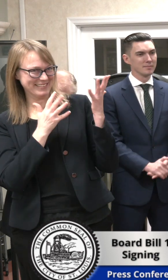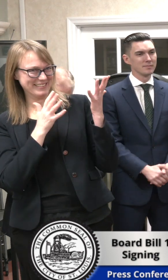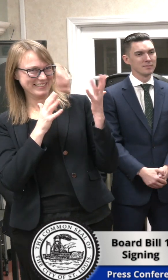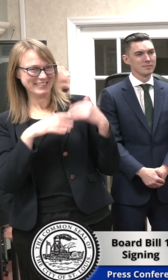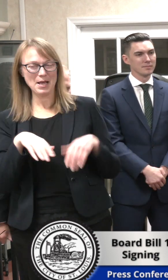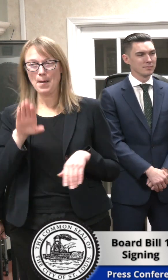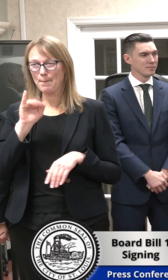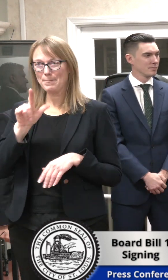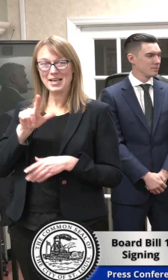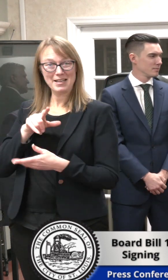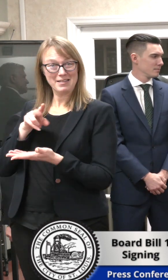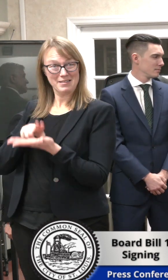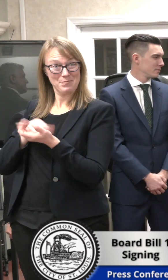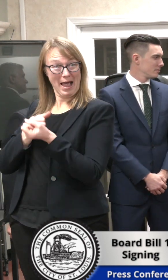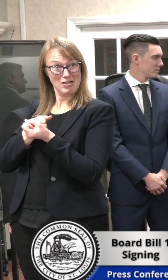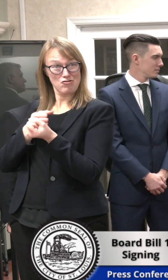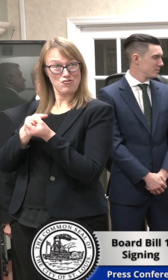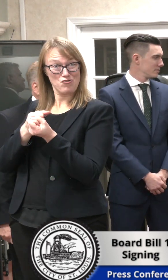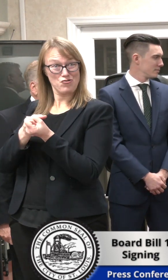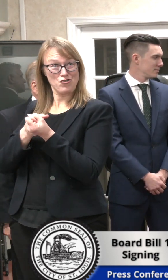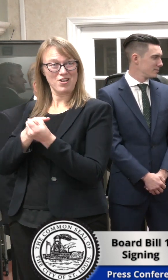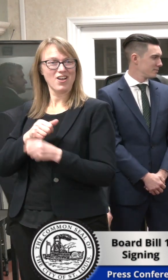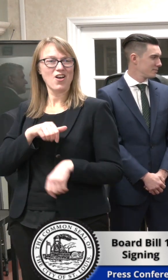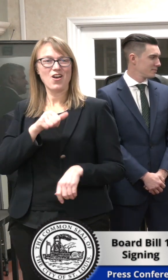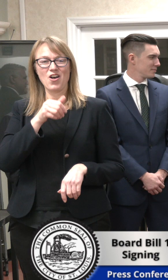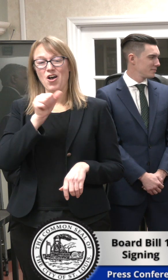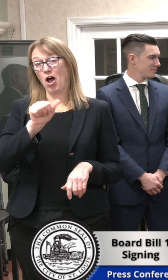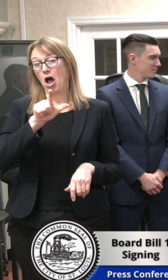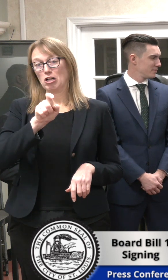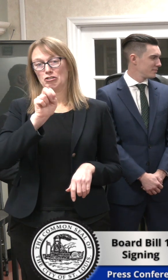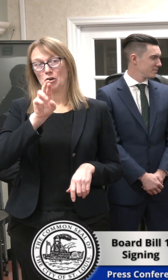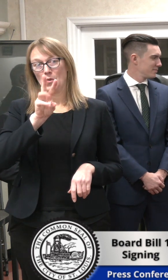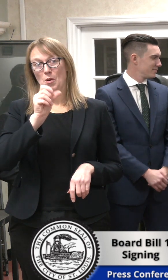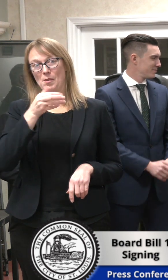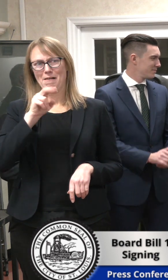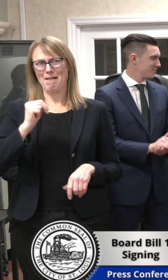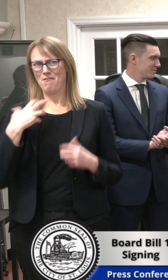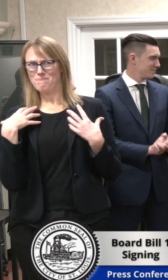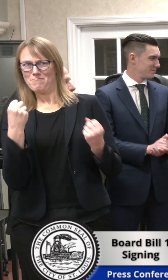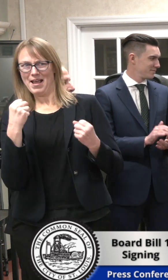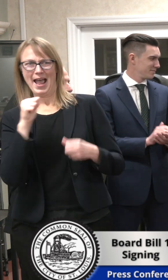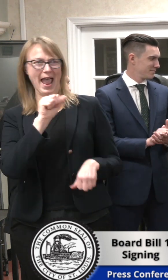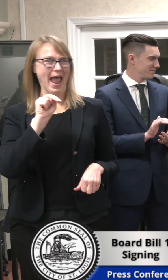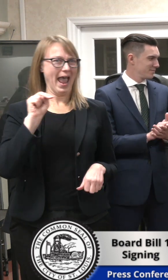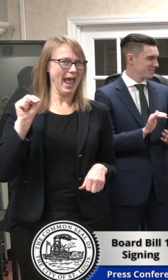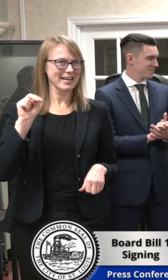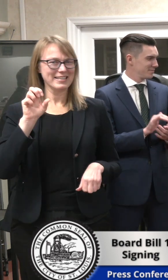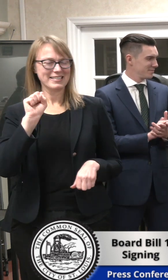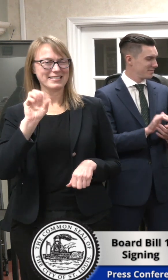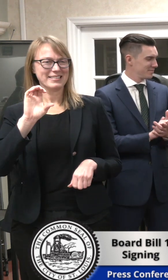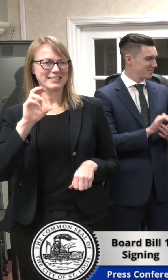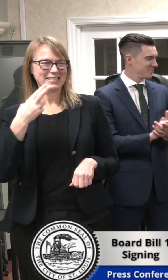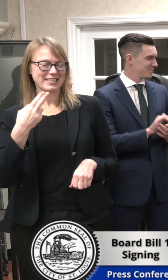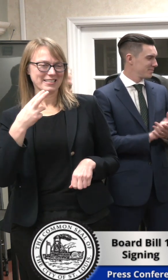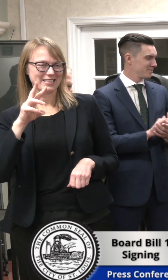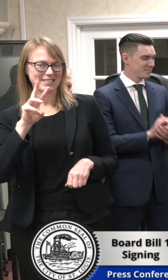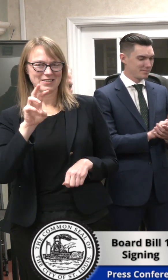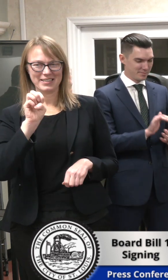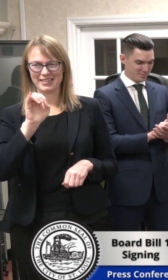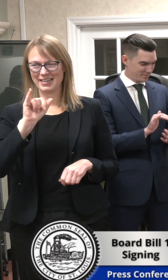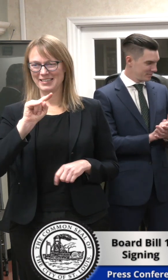Our bill sponsor, the fearless alderwoman from the first, Ann Schwitzer, is joining us today.